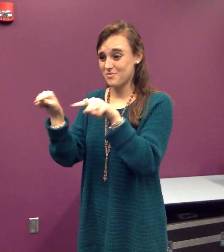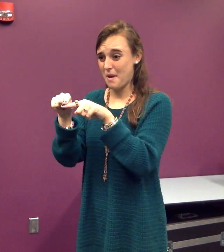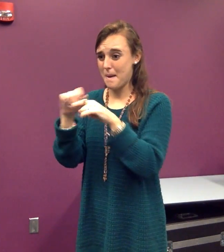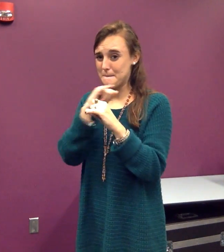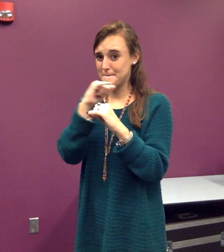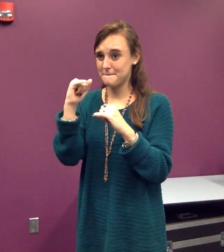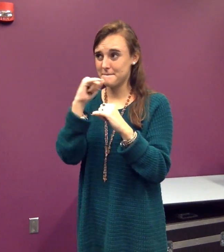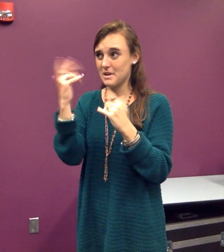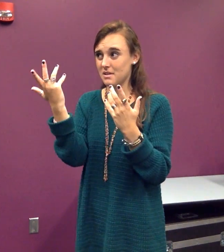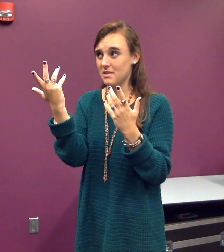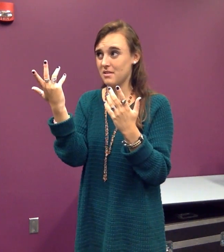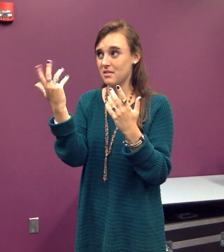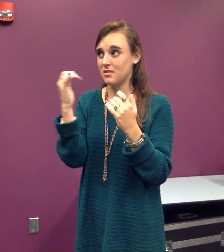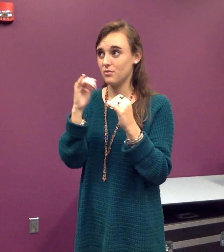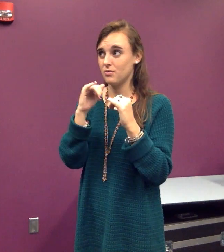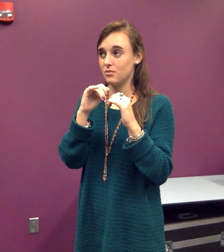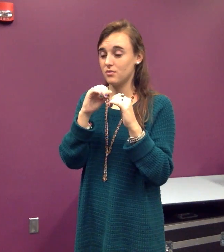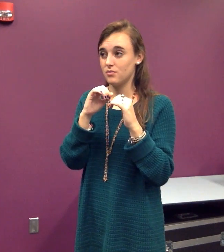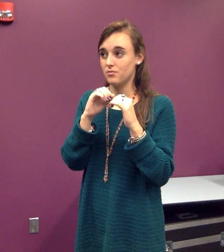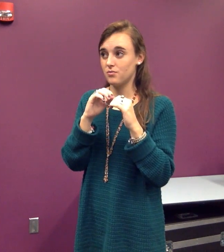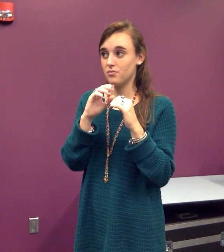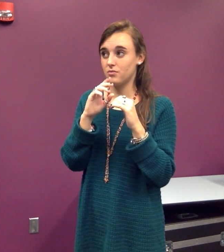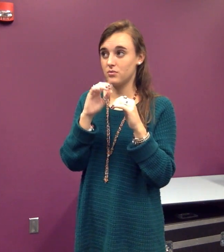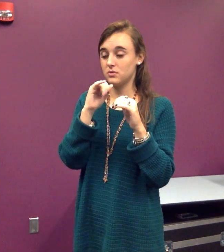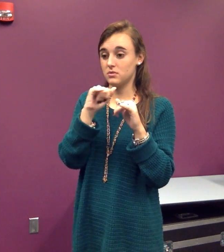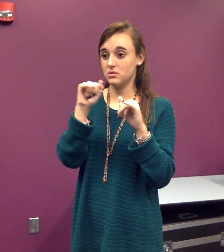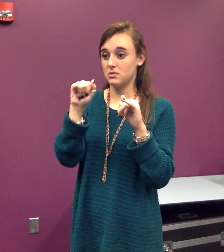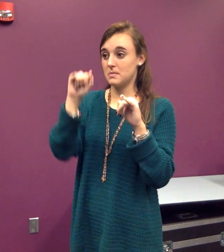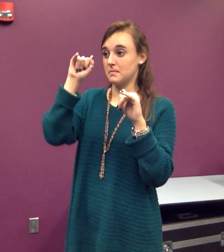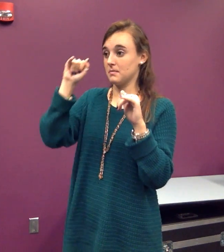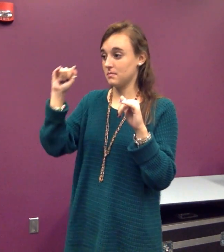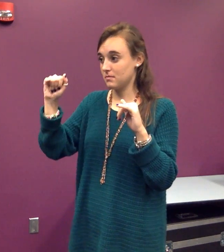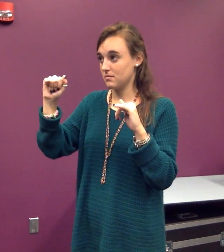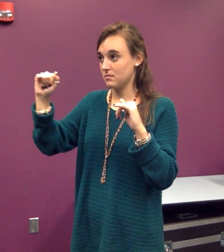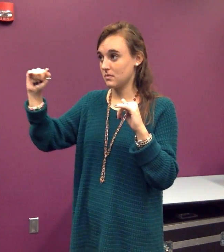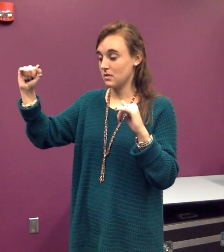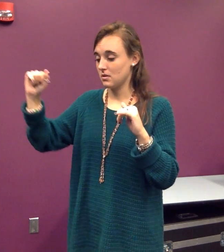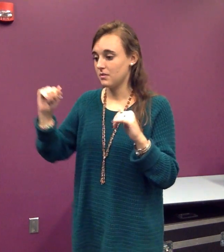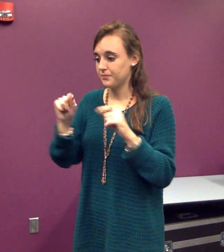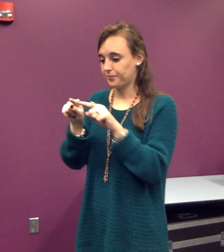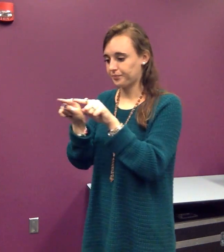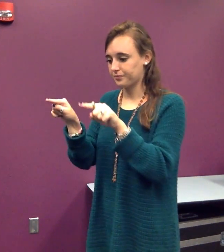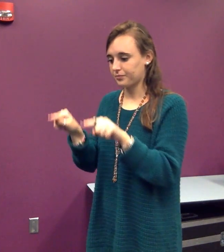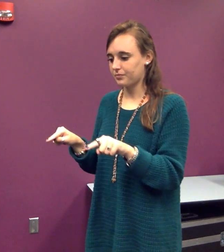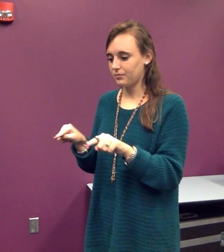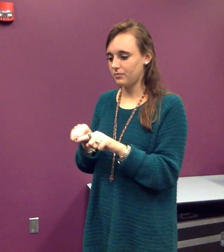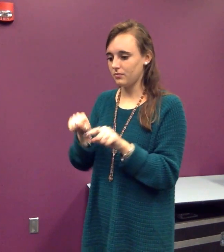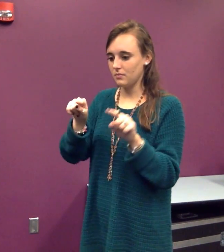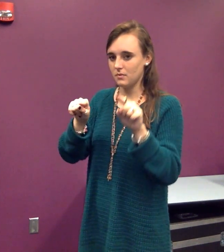other side. All right, very good. Go ahead and do the bottom one for me now. So you're going up toward the vanishing